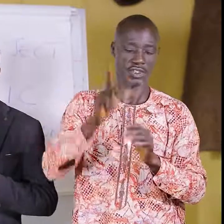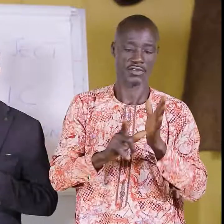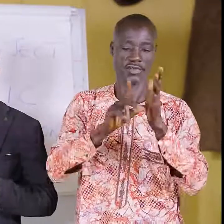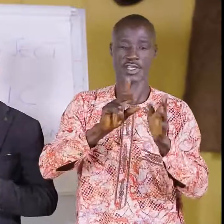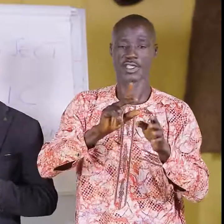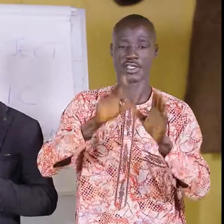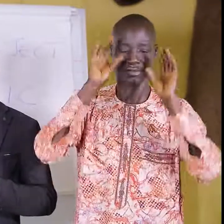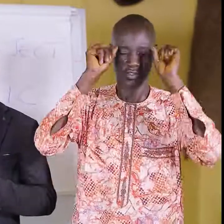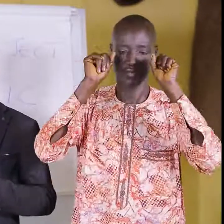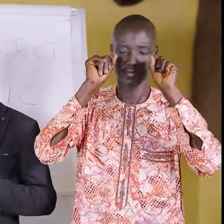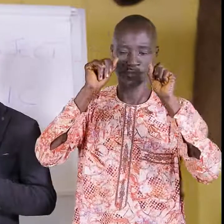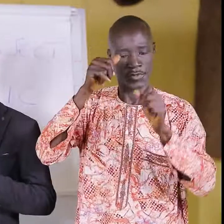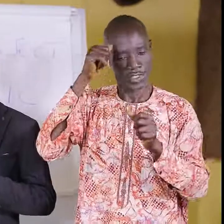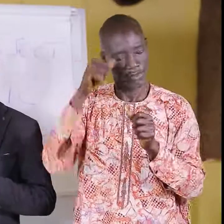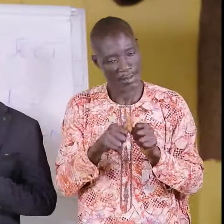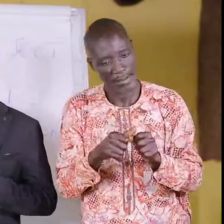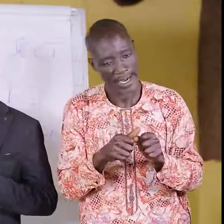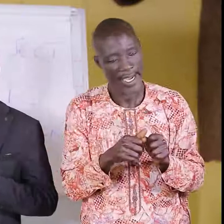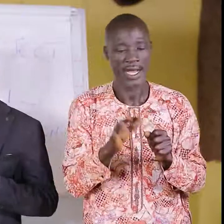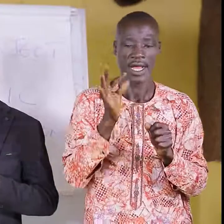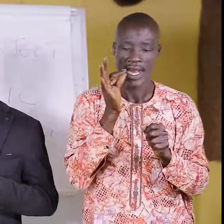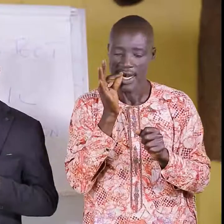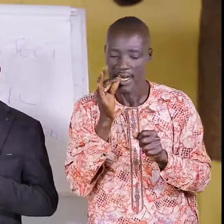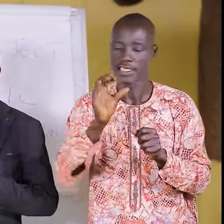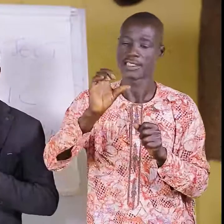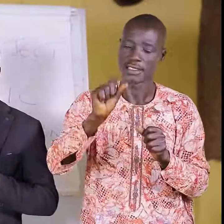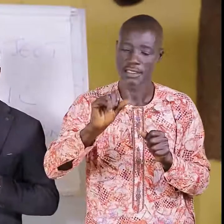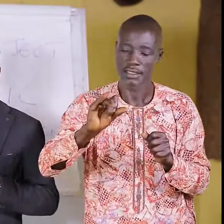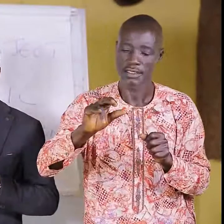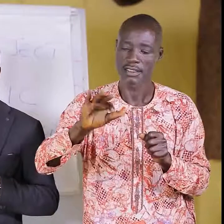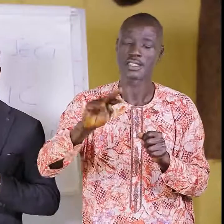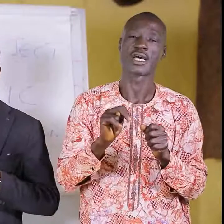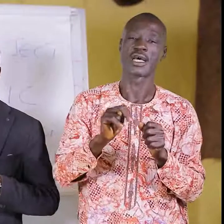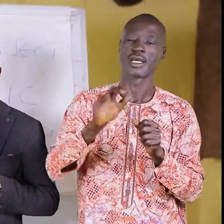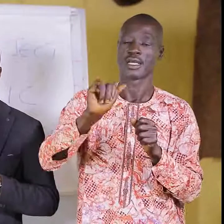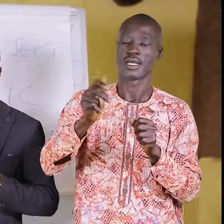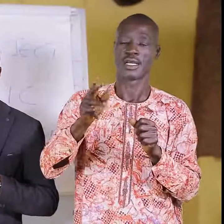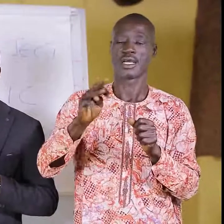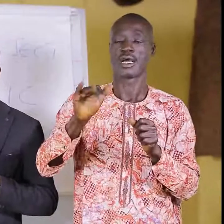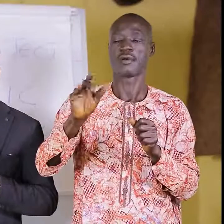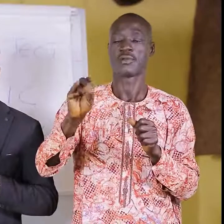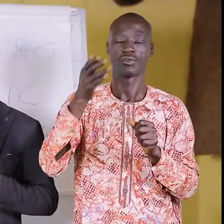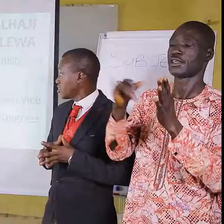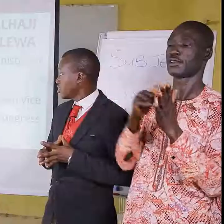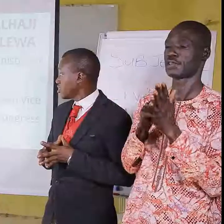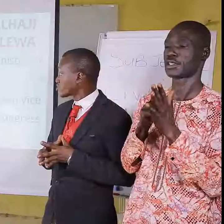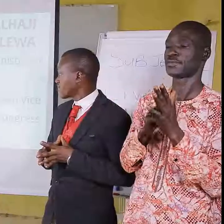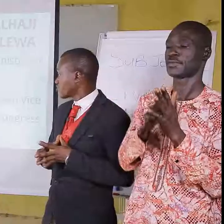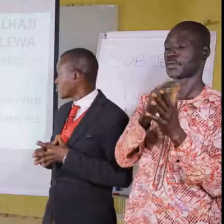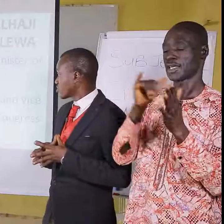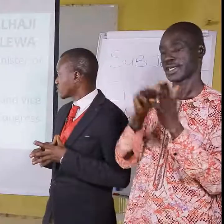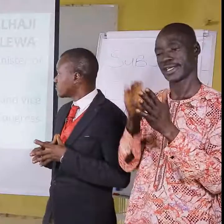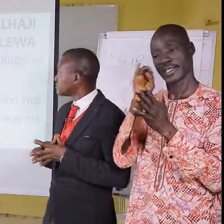president. Don't forget, I earlier told you that Alhaji Sir Ahmadu Bello, the Sadana of Sokoto, was the leader of the NPC,